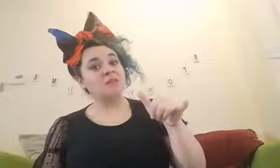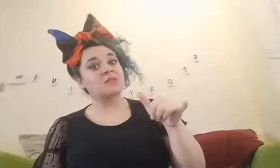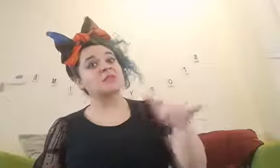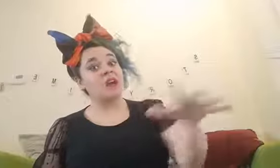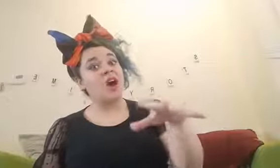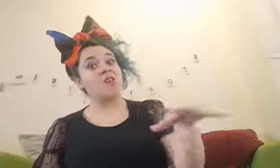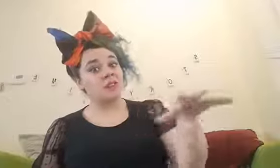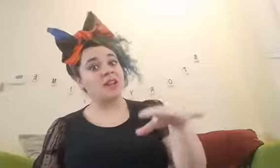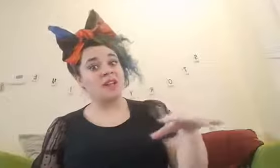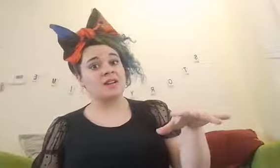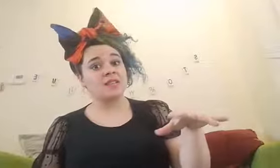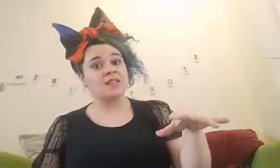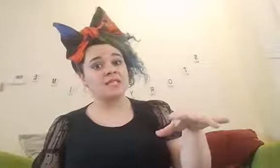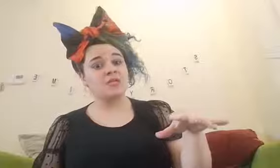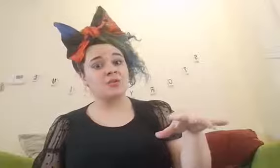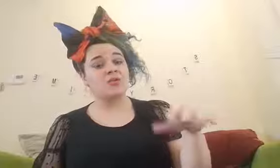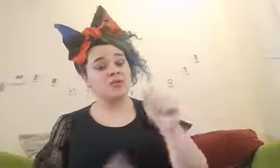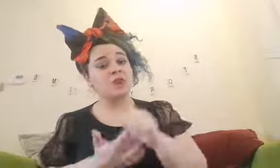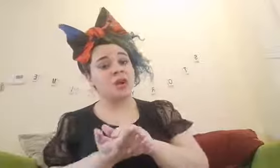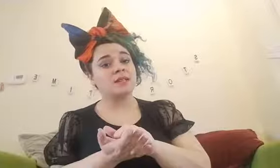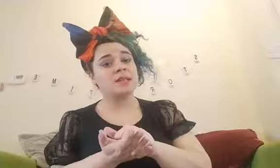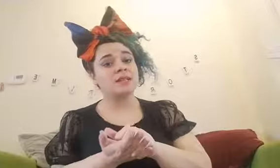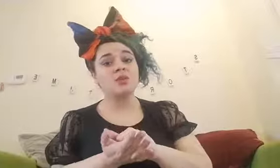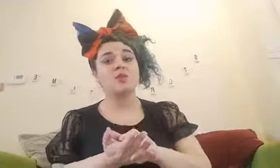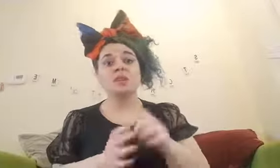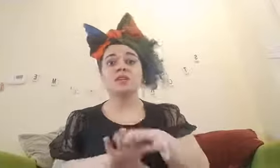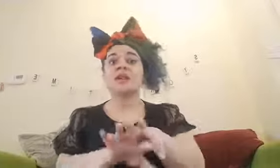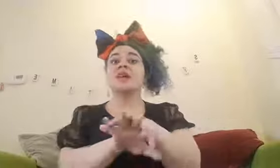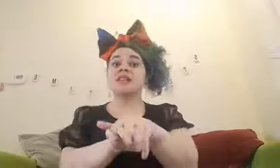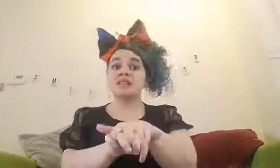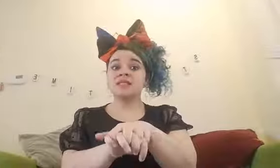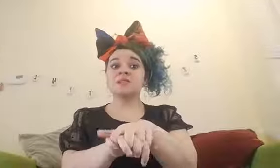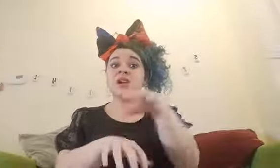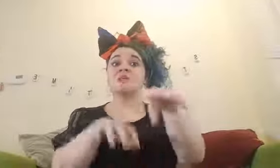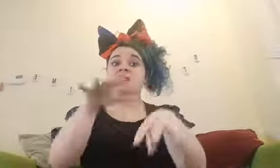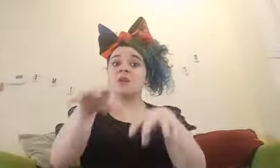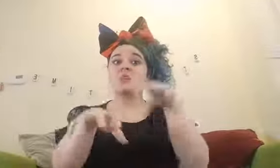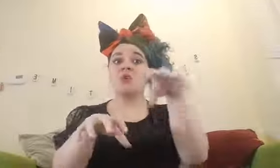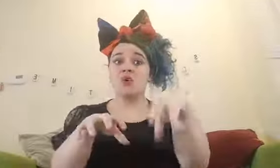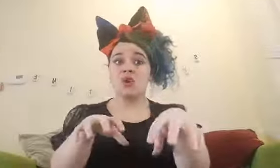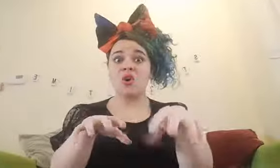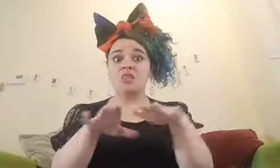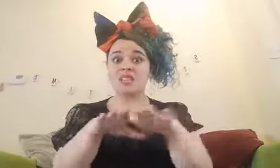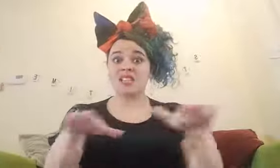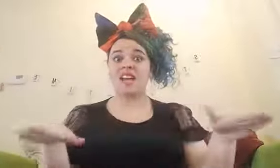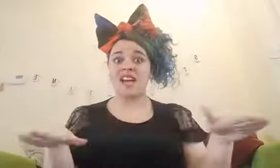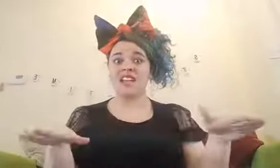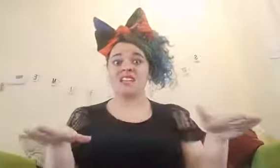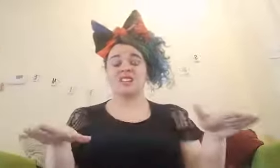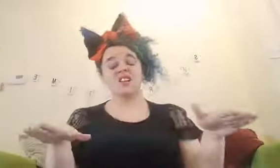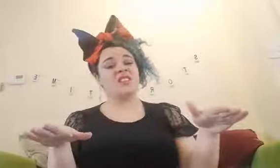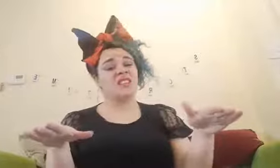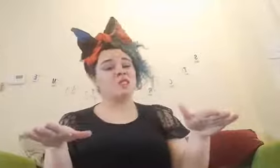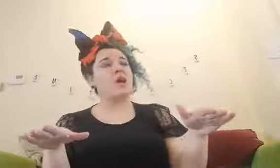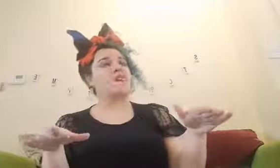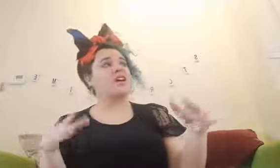Sometimes they are on the land, aren't they, Daniel? You're right, they do, because they sometimes walk onto the land, and that's where they lay